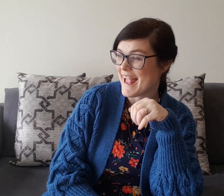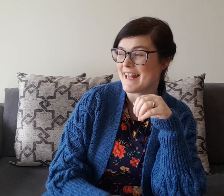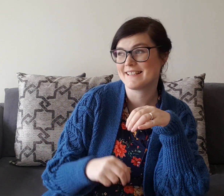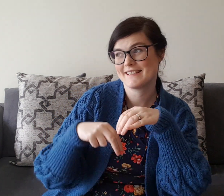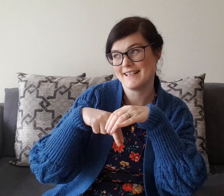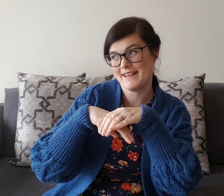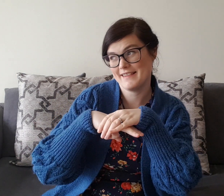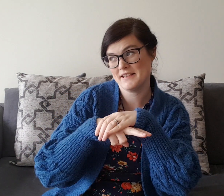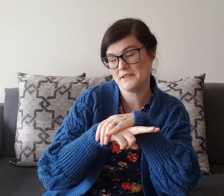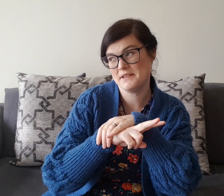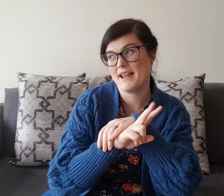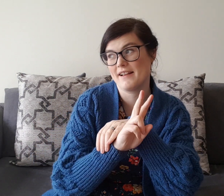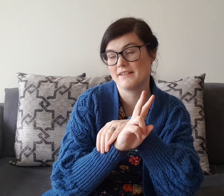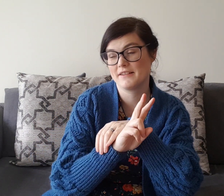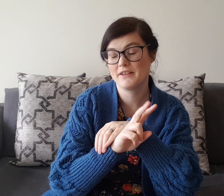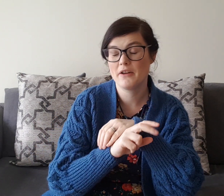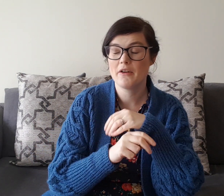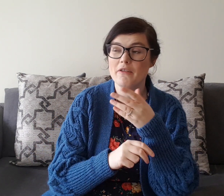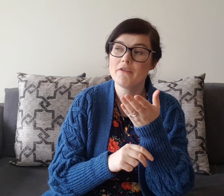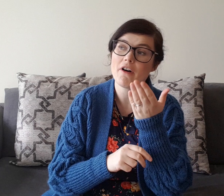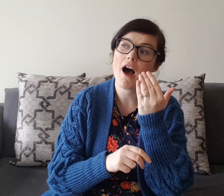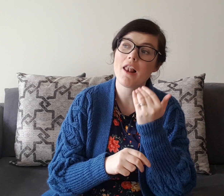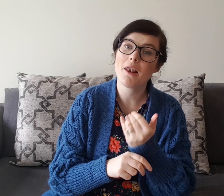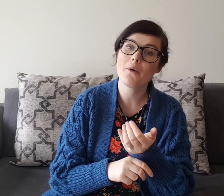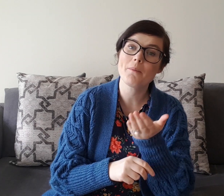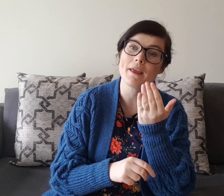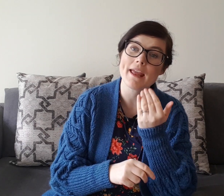"Yes," said the snail. "Follow me."